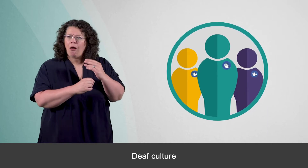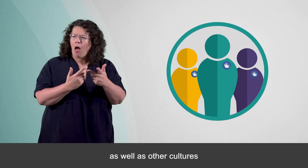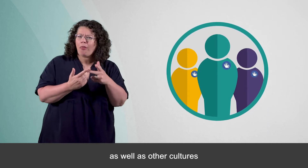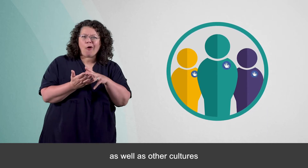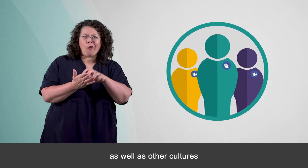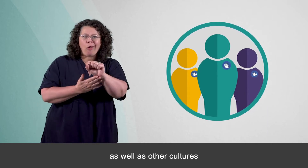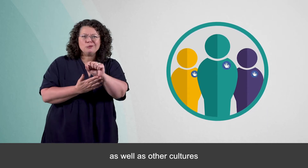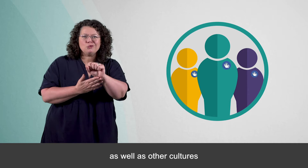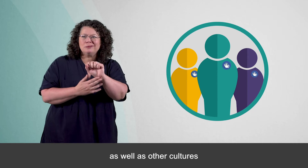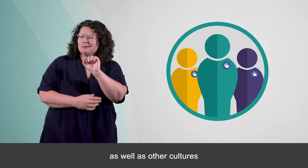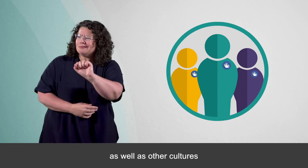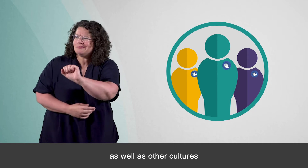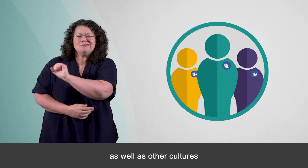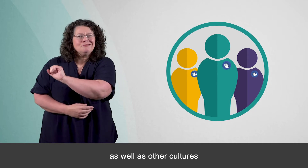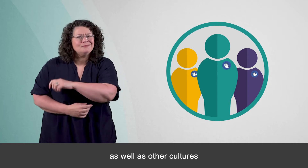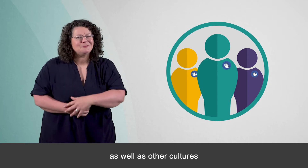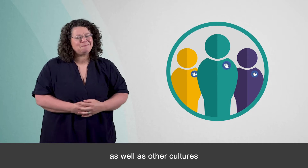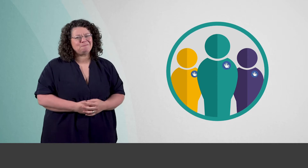as well as other cultures.